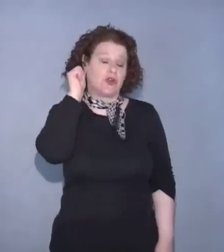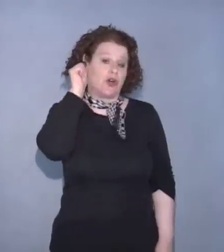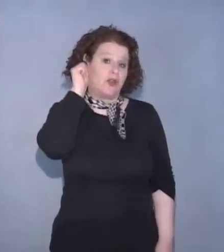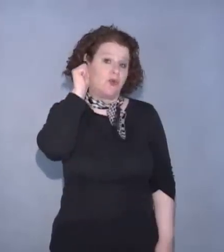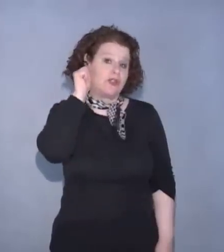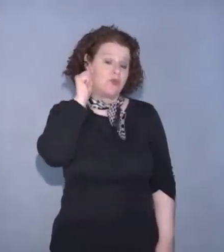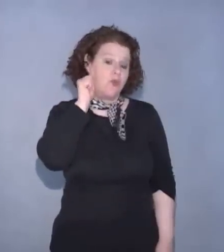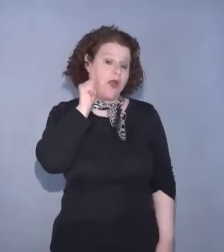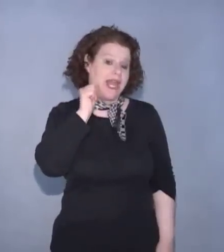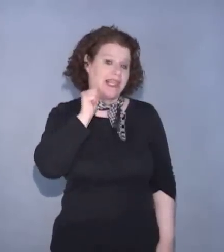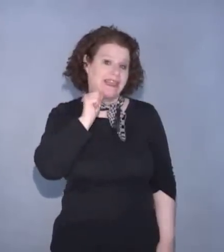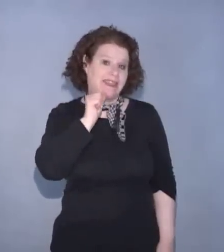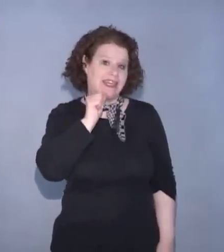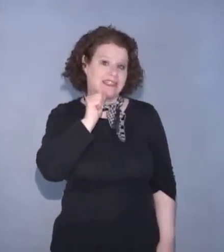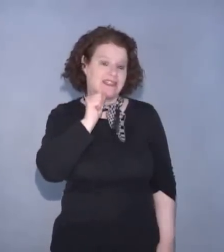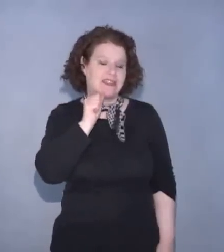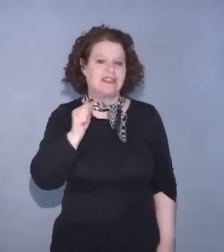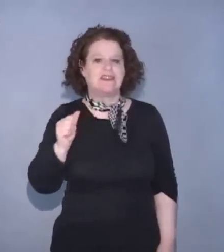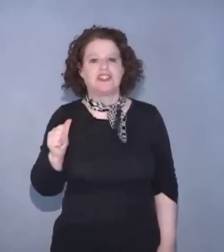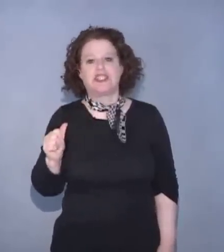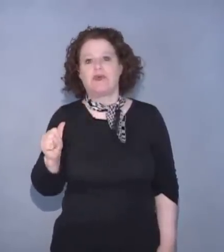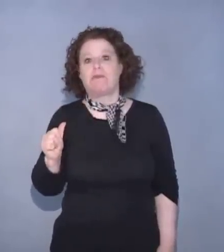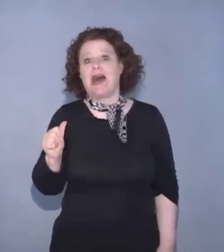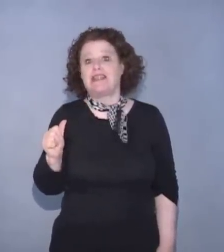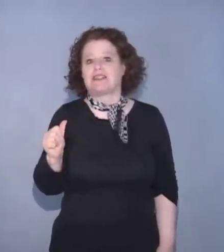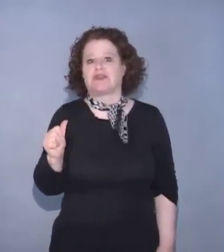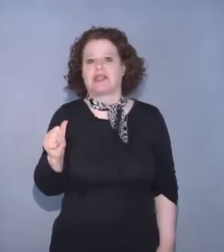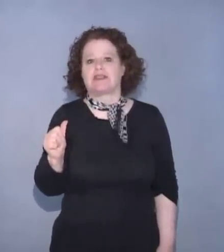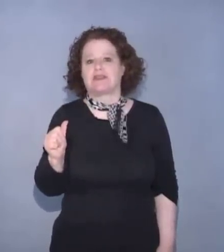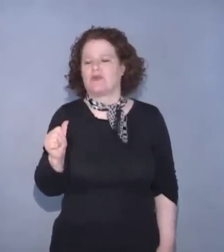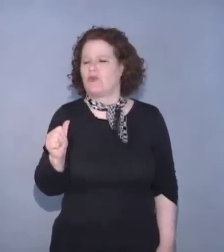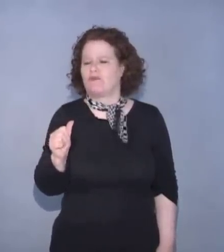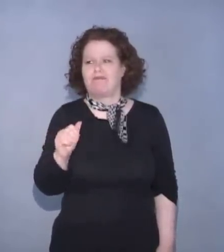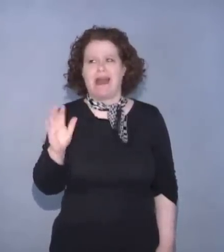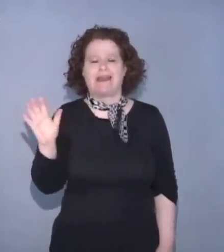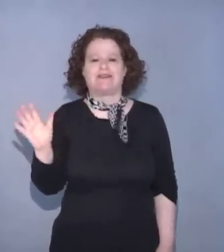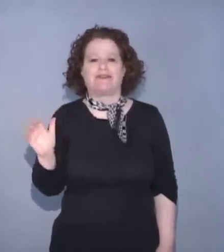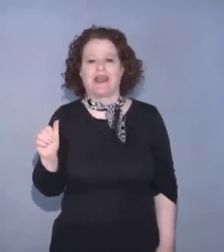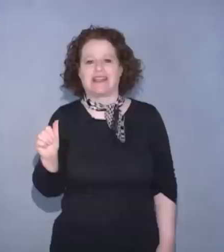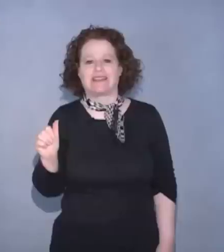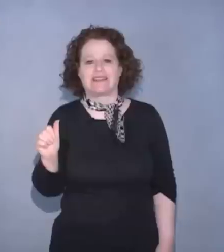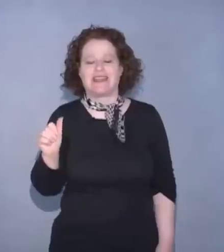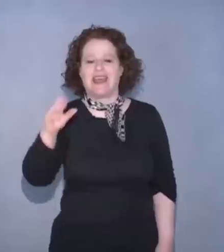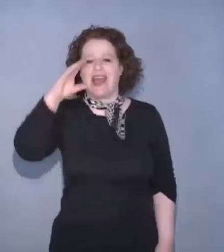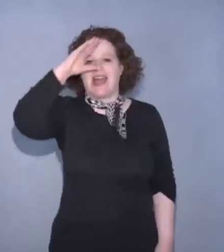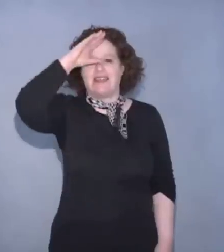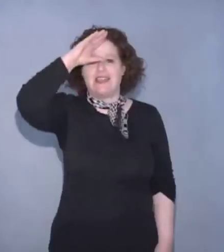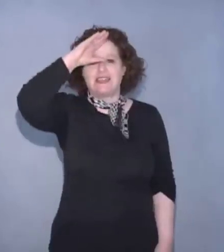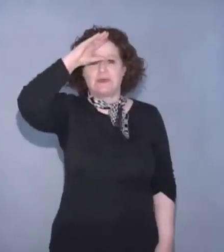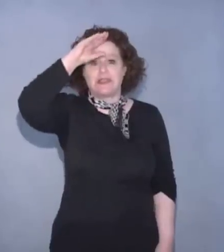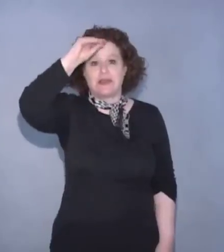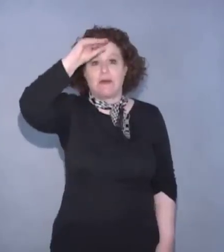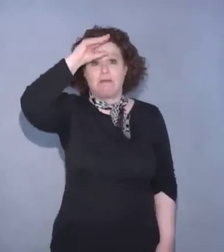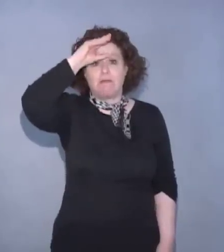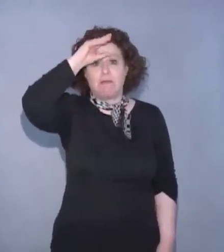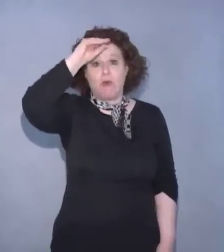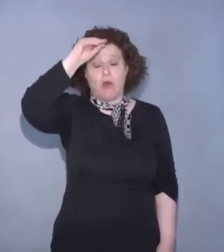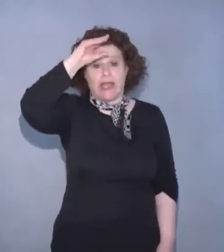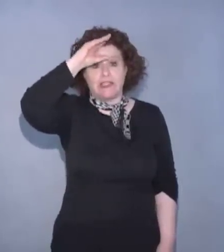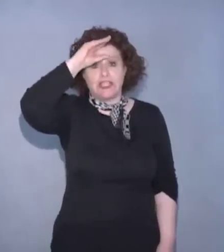girl was way like this to show bonnet strings back in France. And this was boy to show